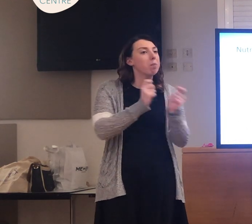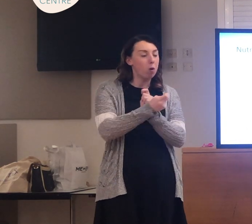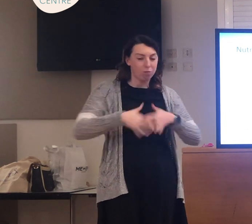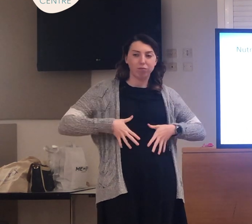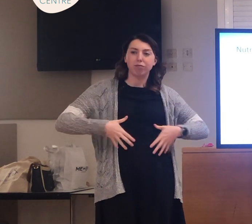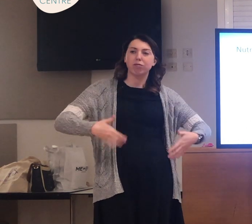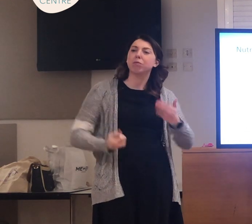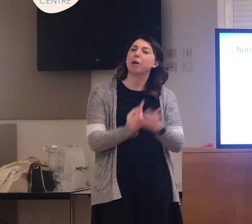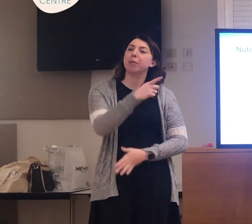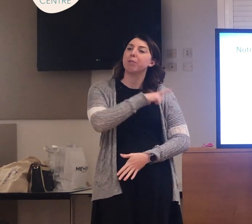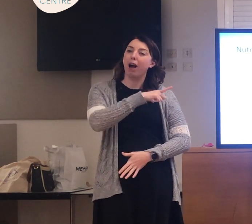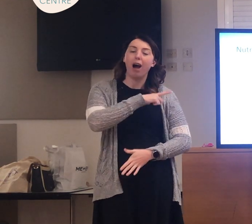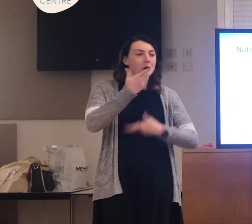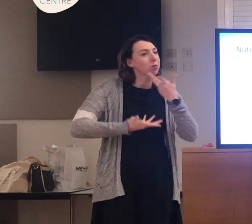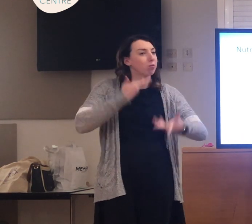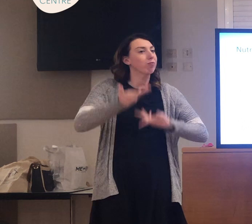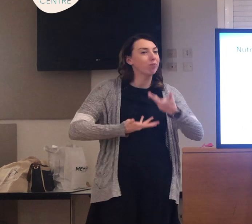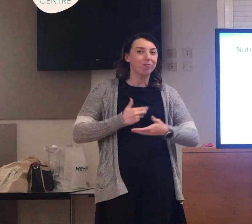menopause.